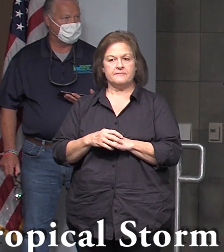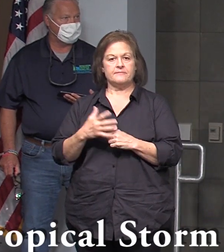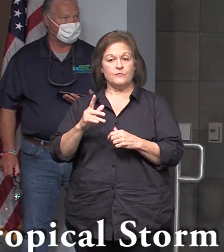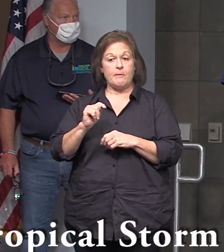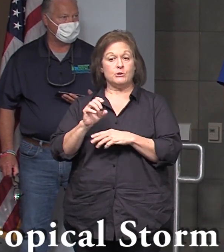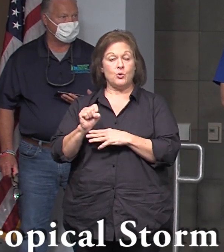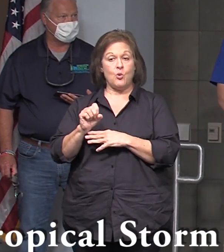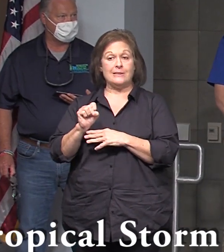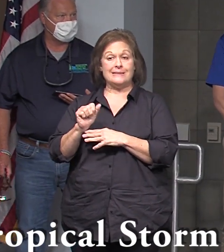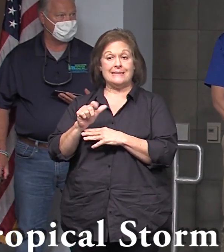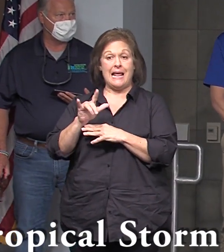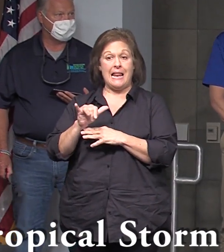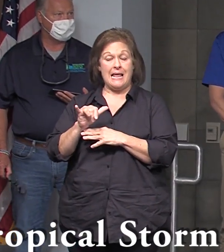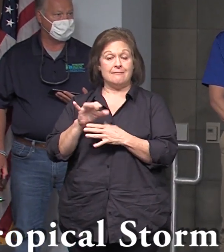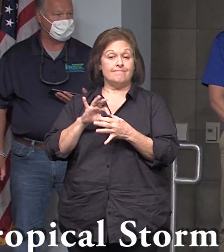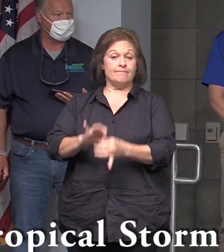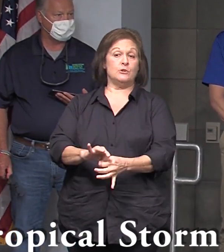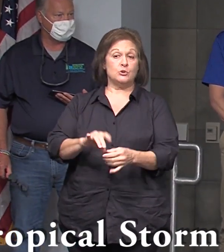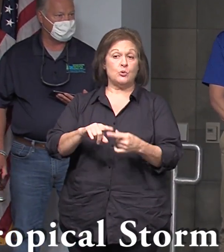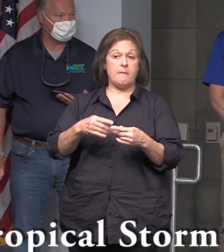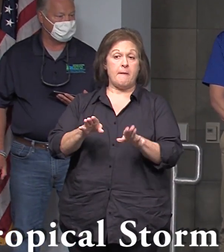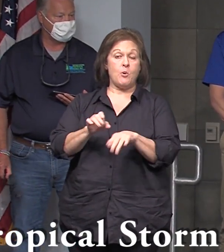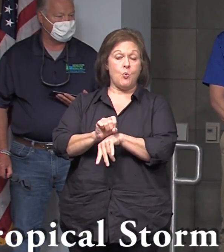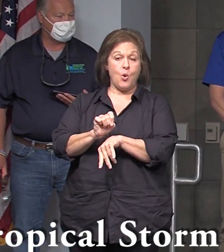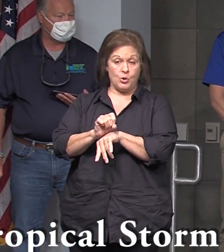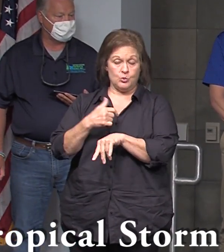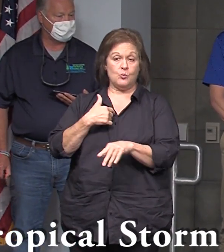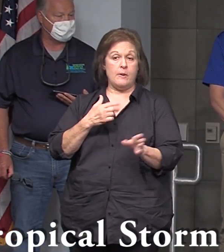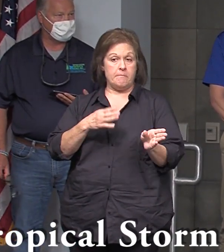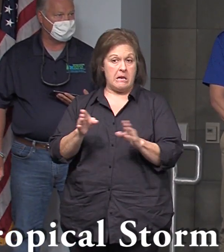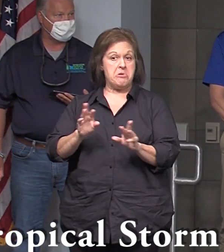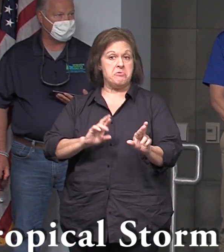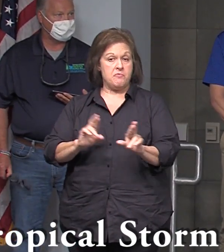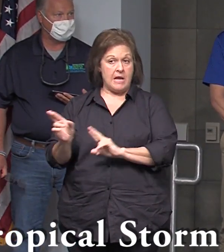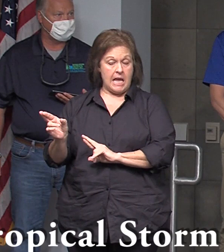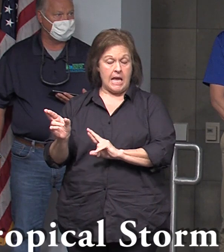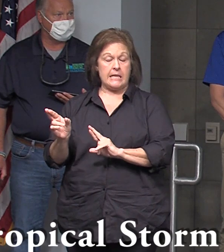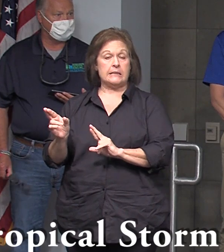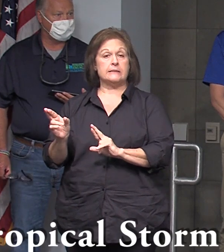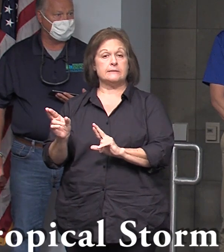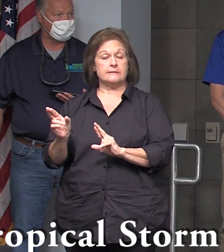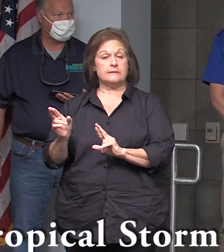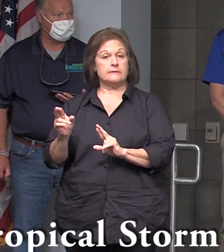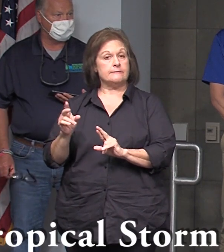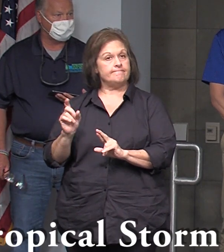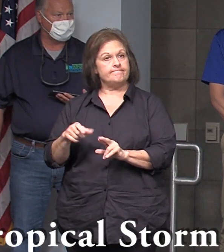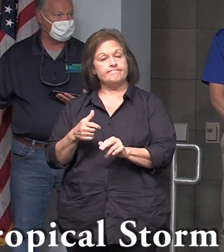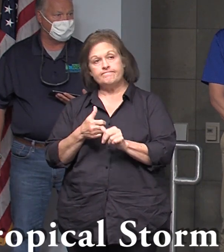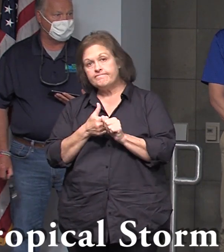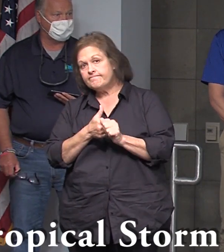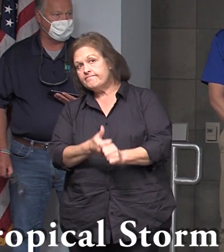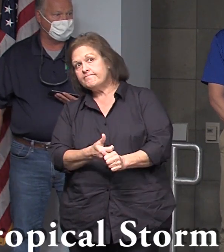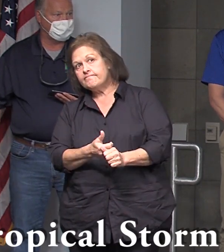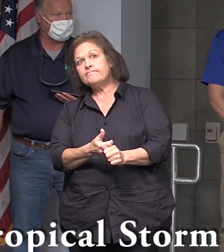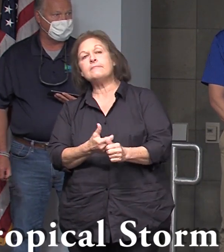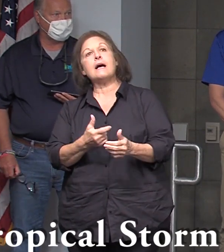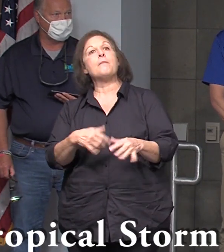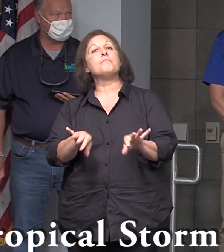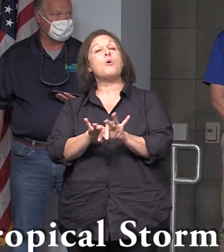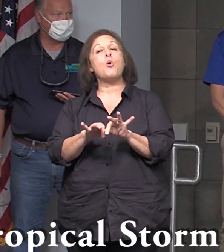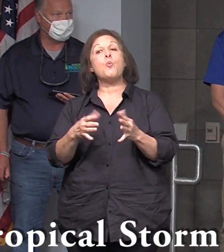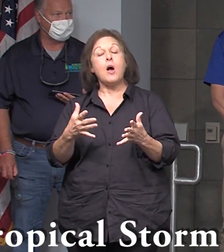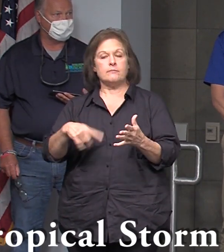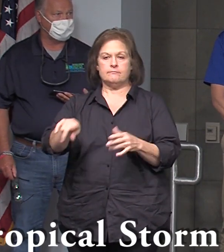For Tropical Storm Sally, with regard to Public Works, we're prepared and ready. And as usual, we're going to rely on our most important asset, which is